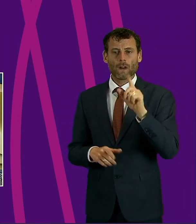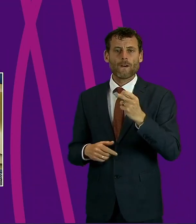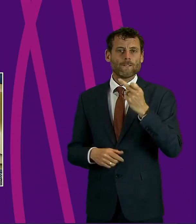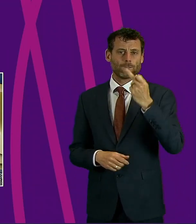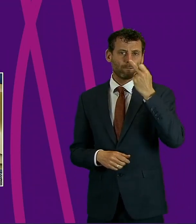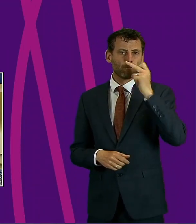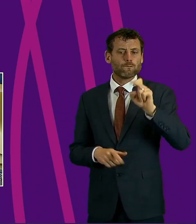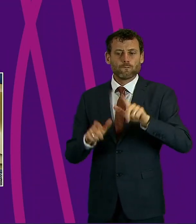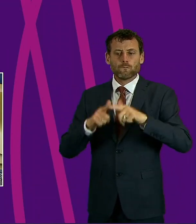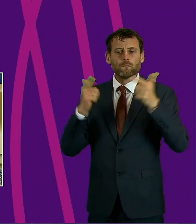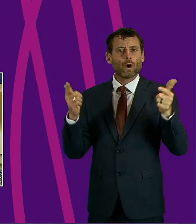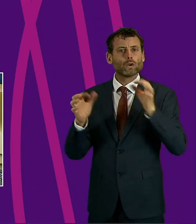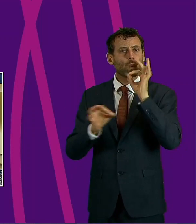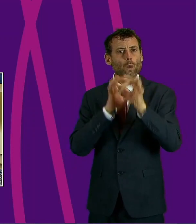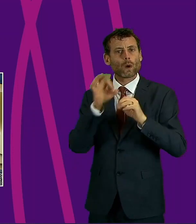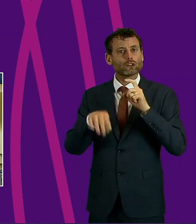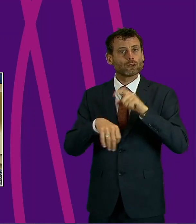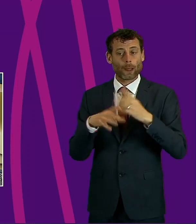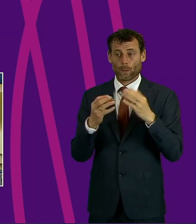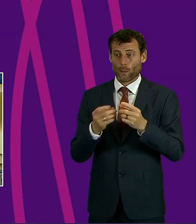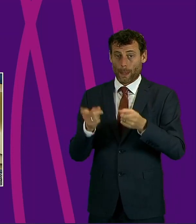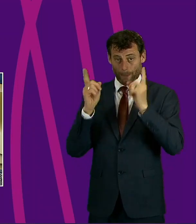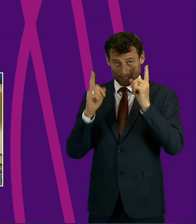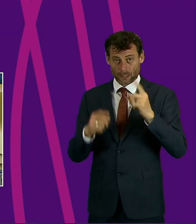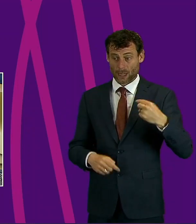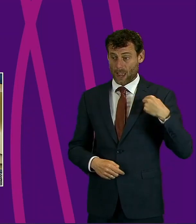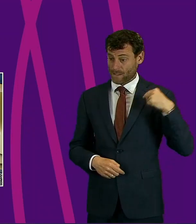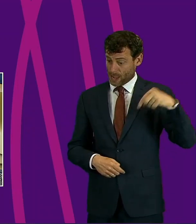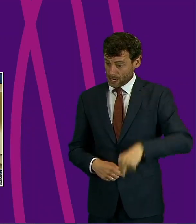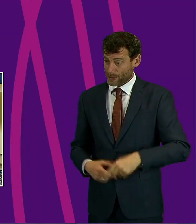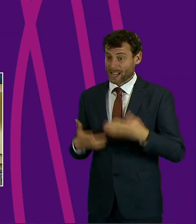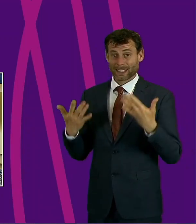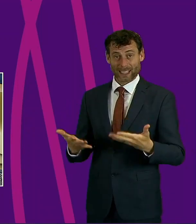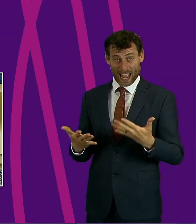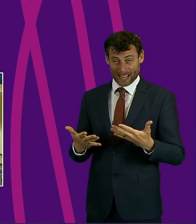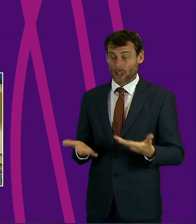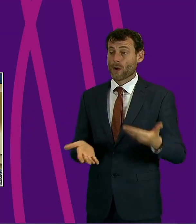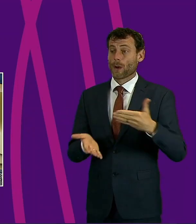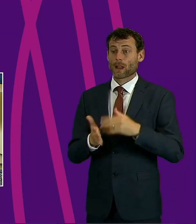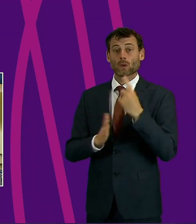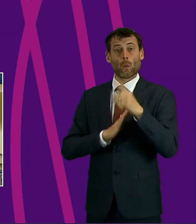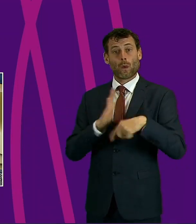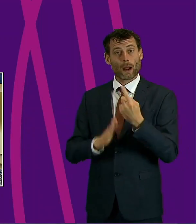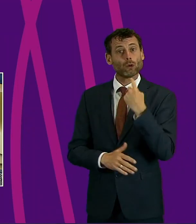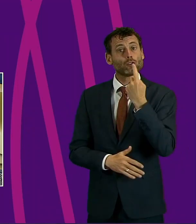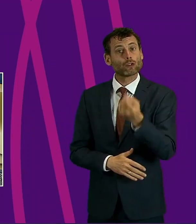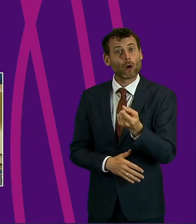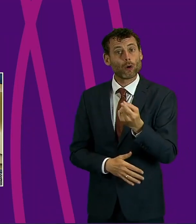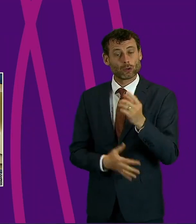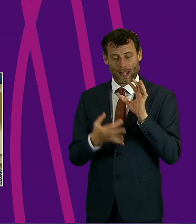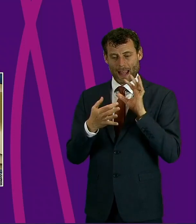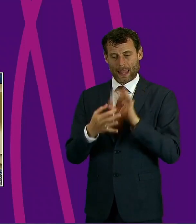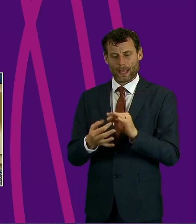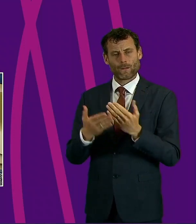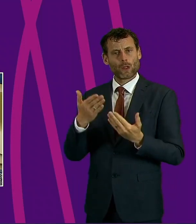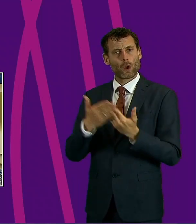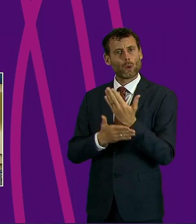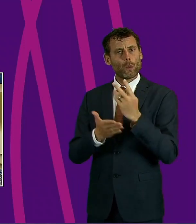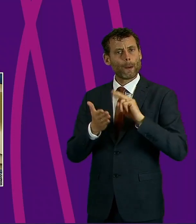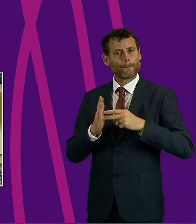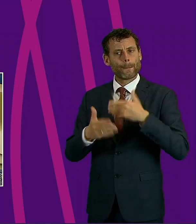answering questions here rightly, as is my duty, for an hour today. I'll be answering questions for an hour tomorrow in Parliament on the publication of the route map. I